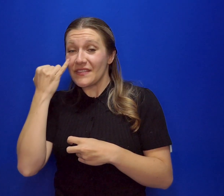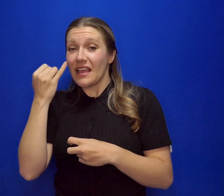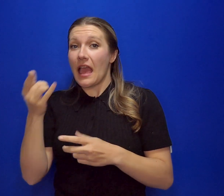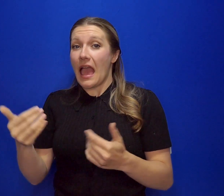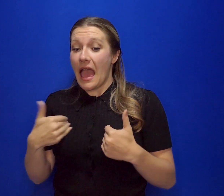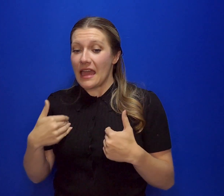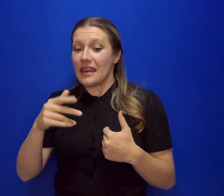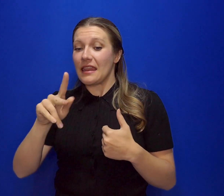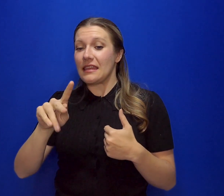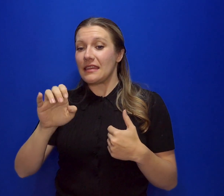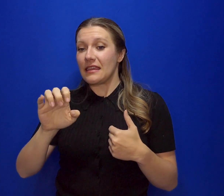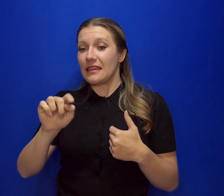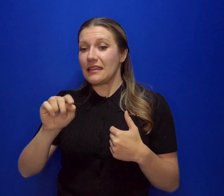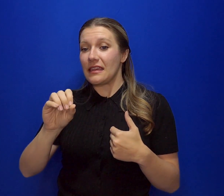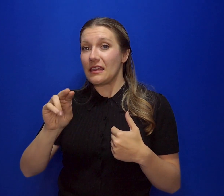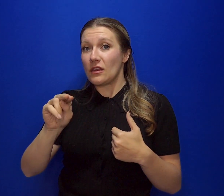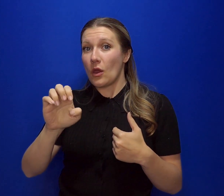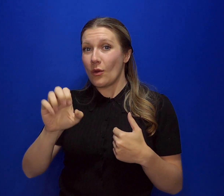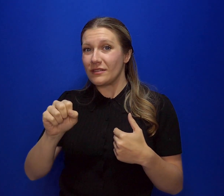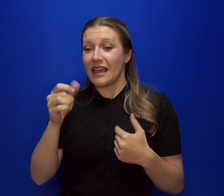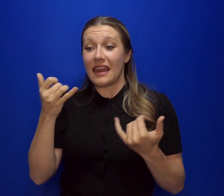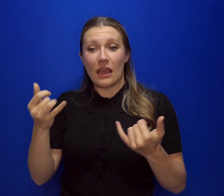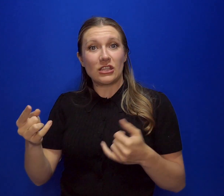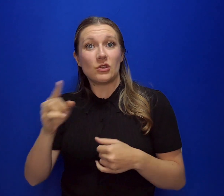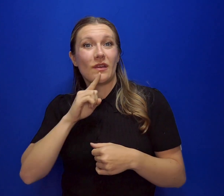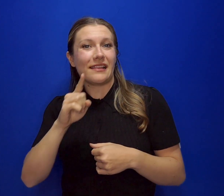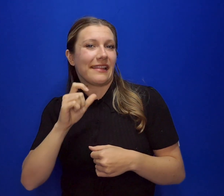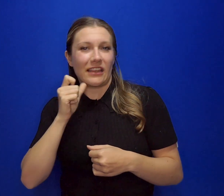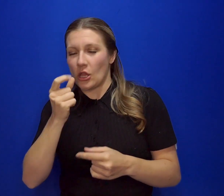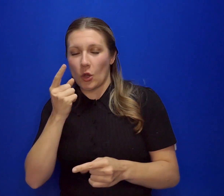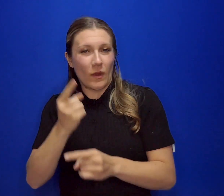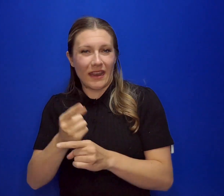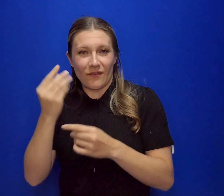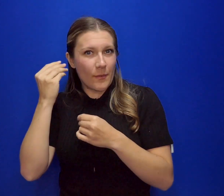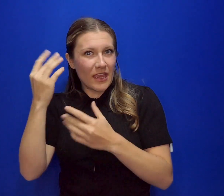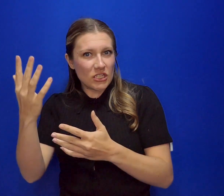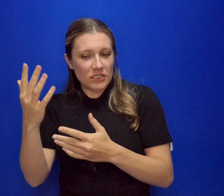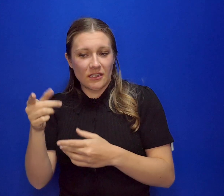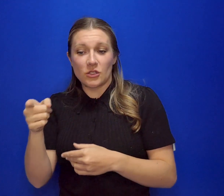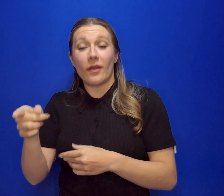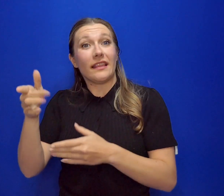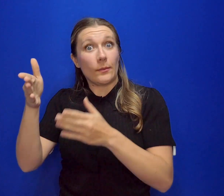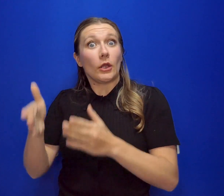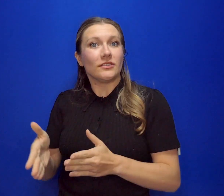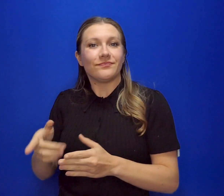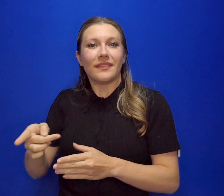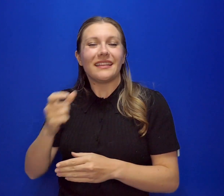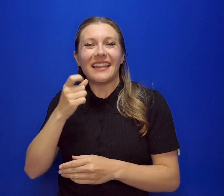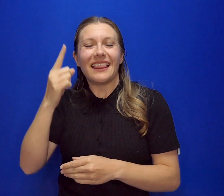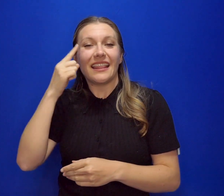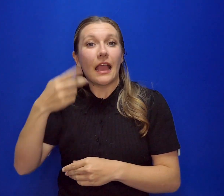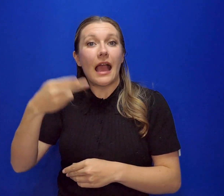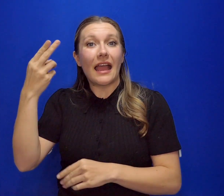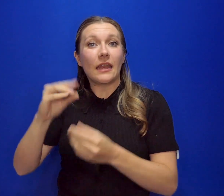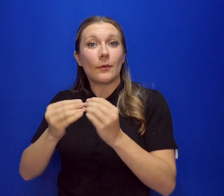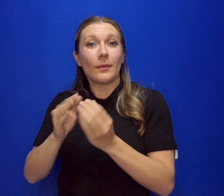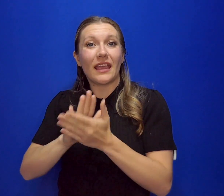of ketones. And now she realizes that that's not right. So they didn't think a high number was a problem